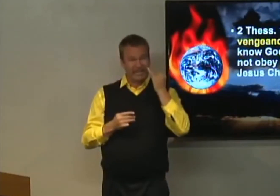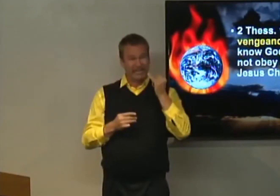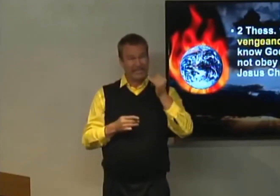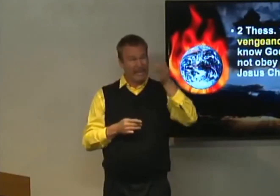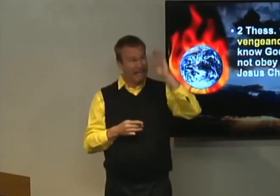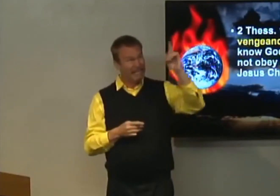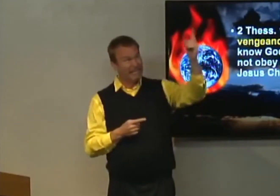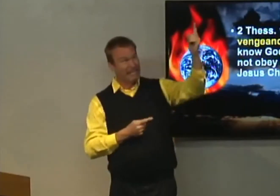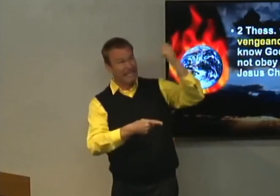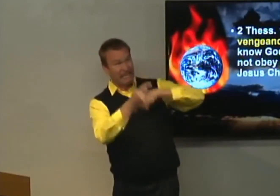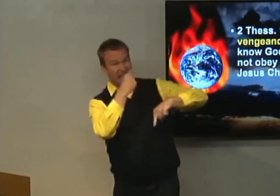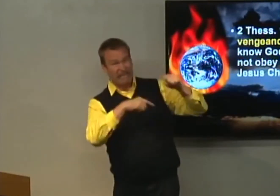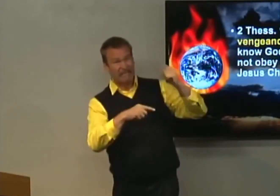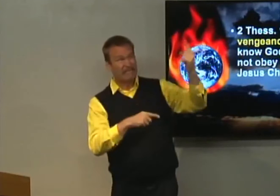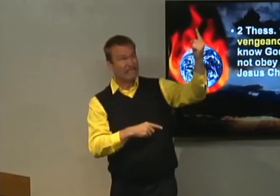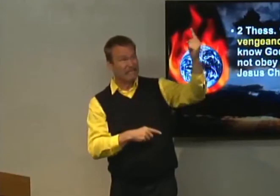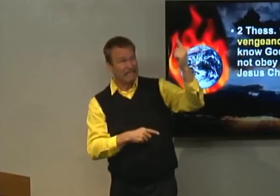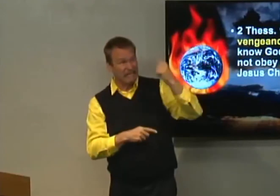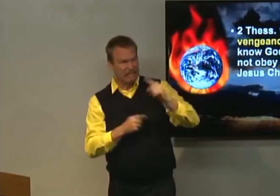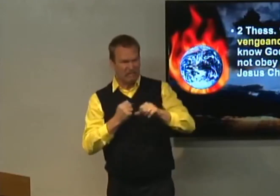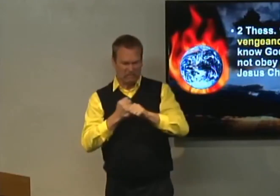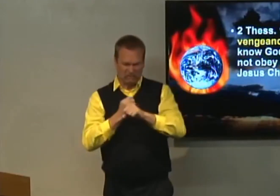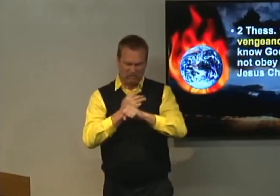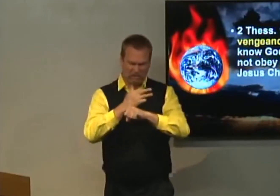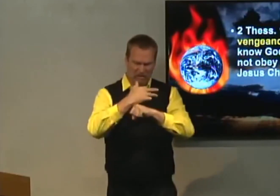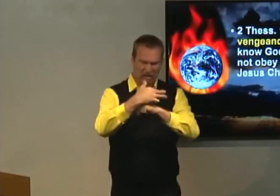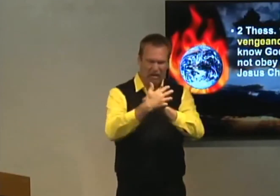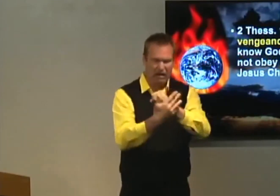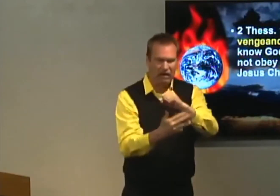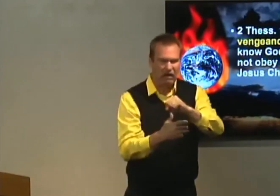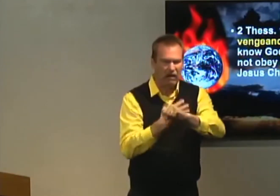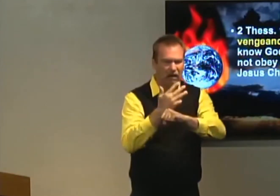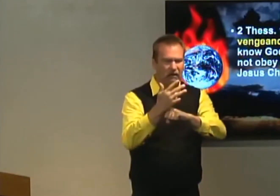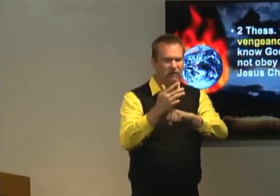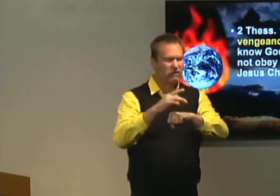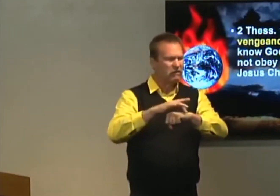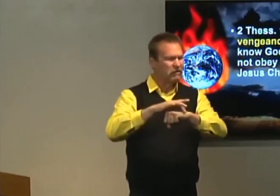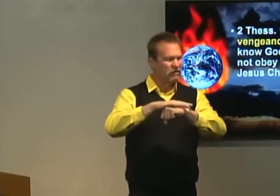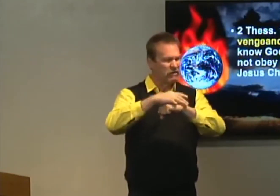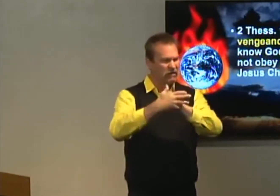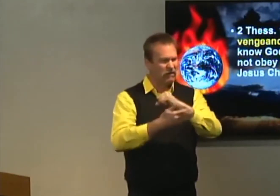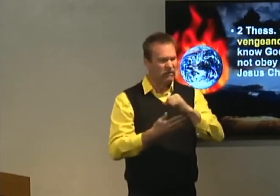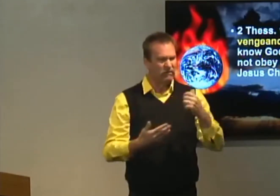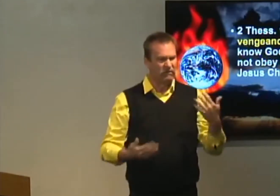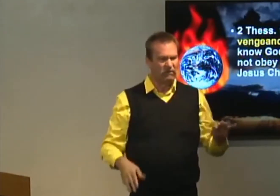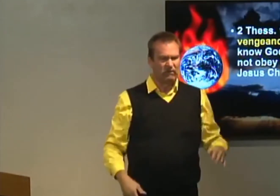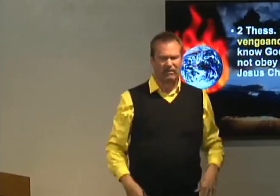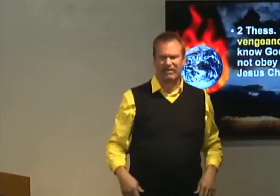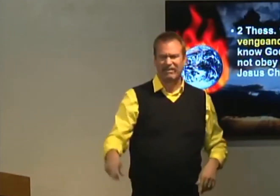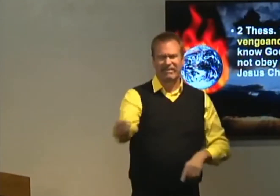was frightening. And when Jesus comes, it'll be the same way, the whole earth will be on